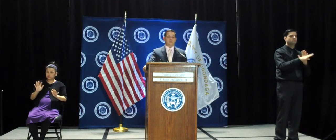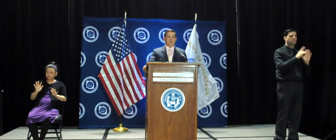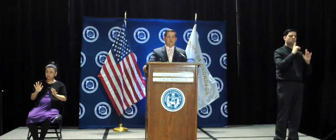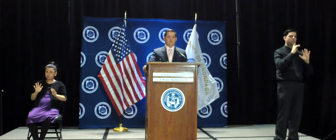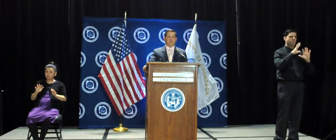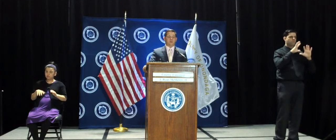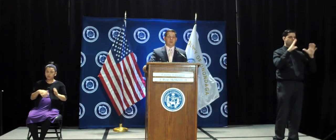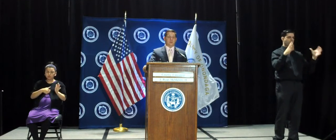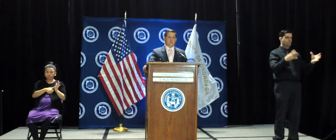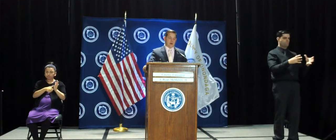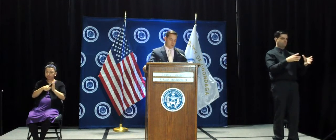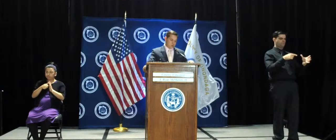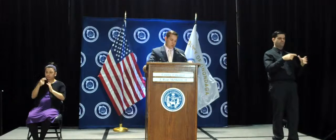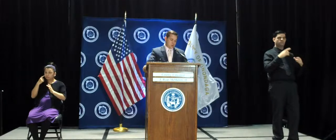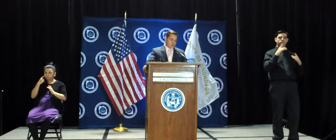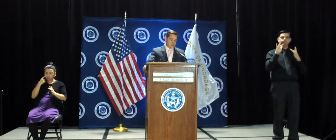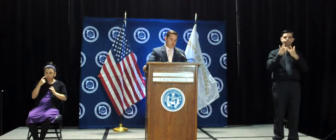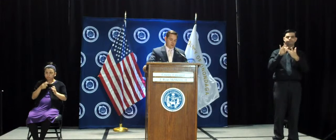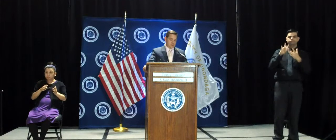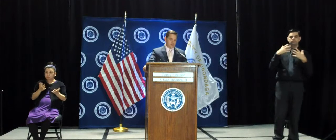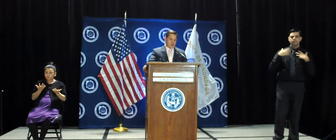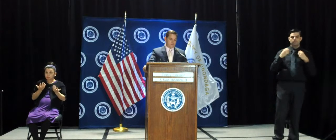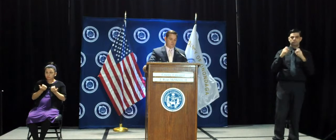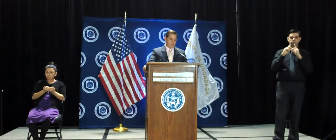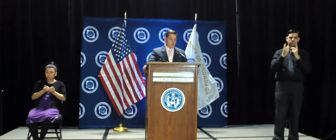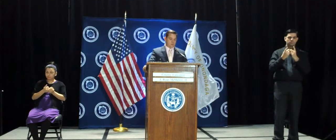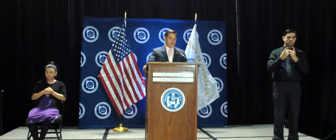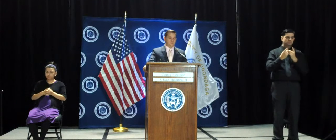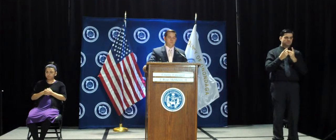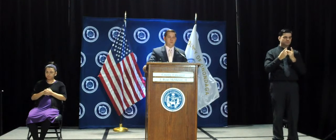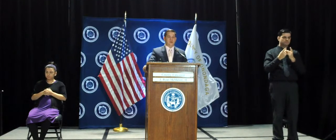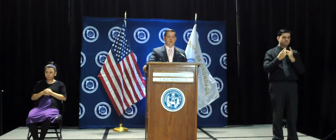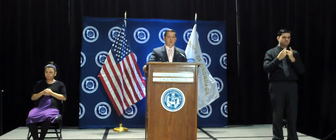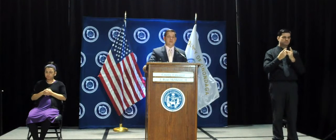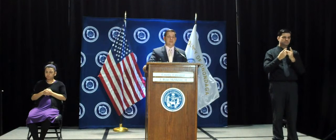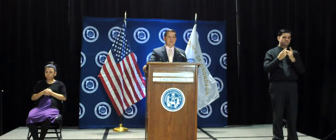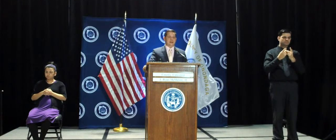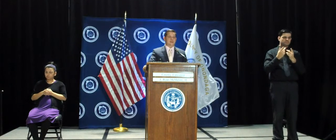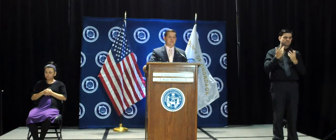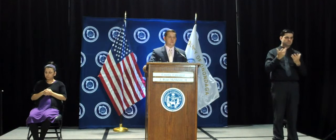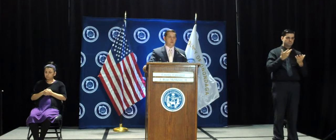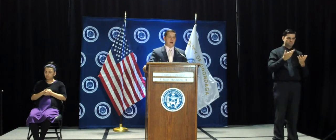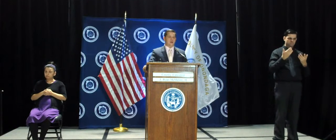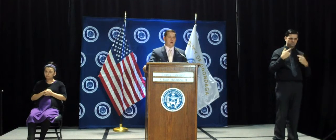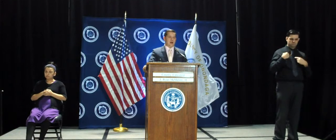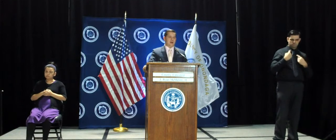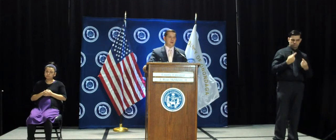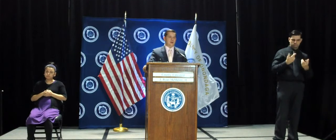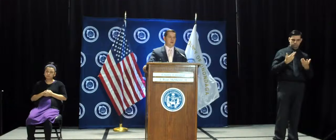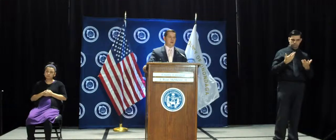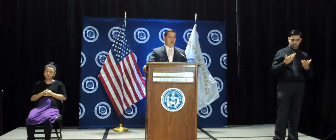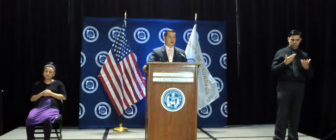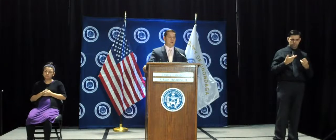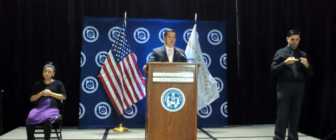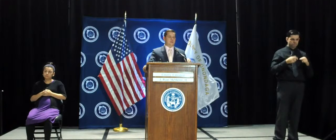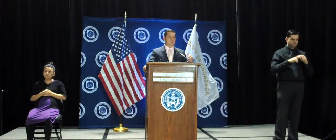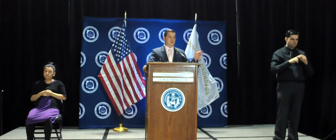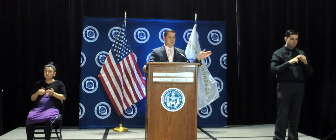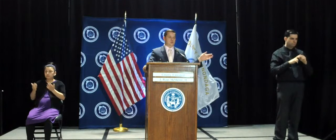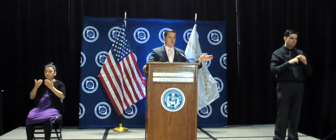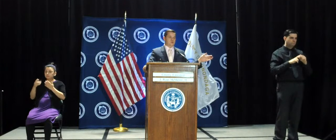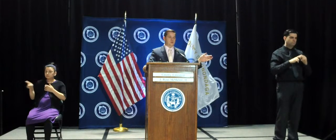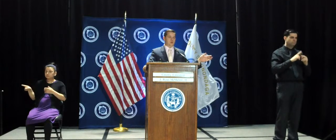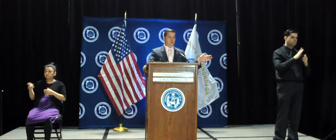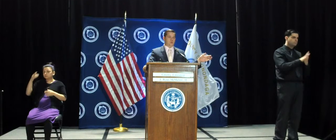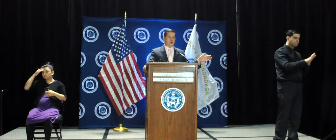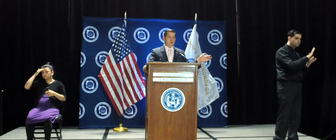at all the information on the ground. And certainly with the increase in cases with higher ed and then